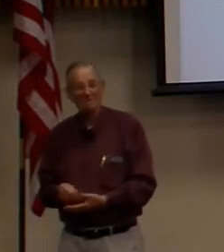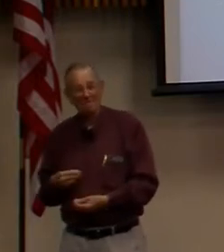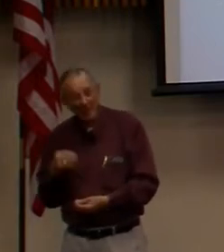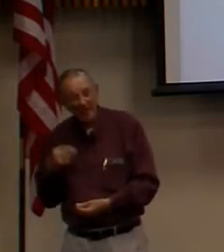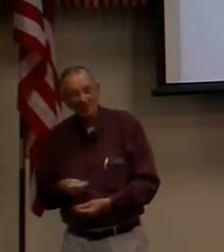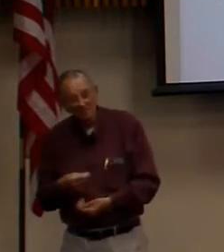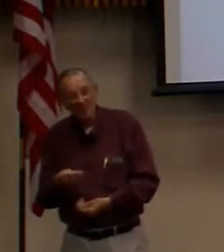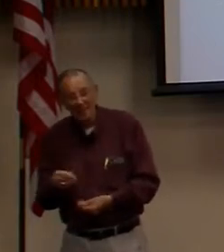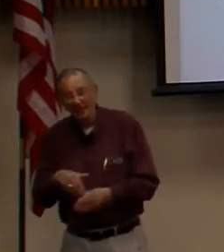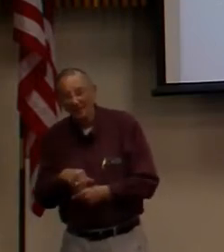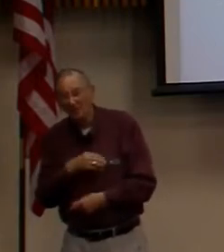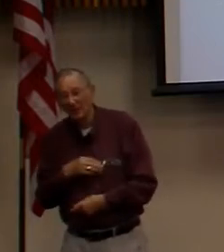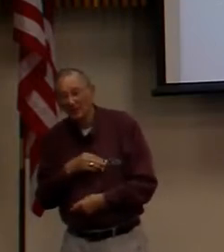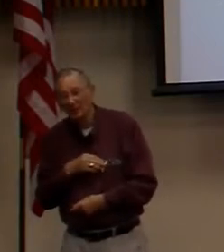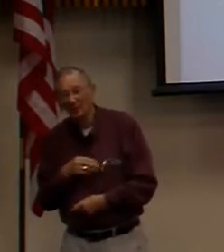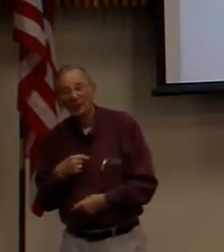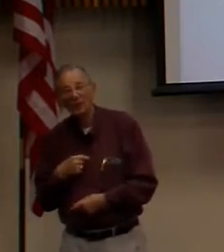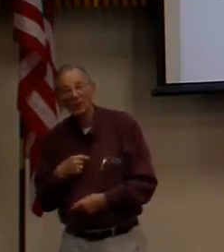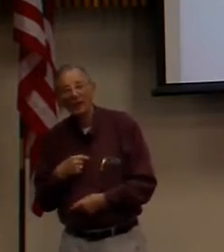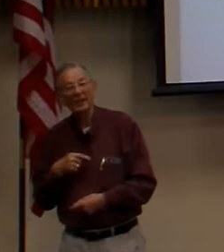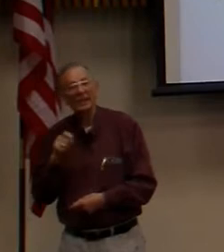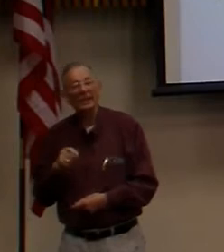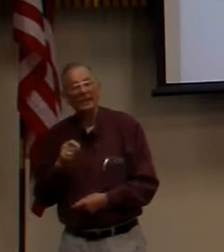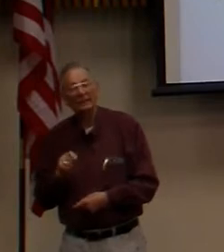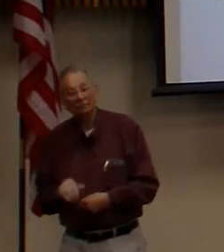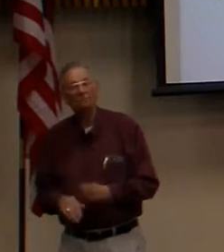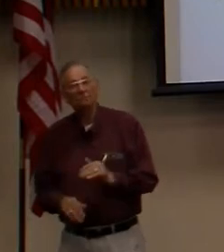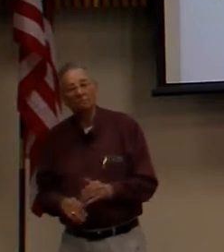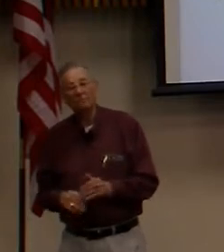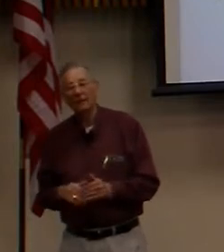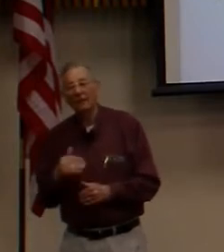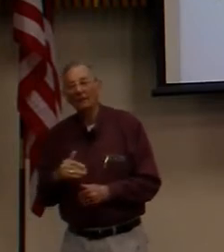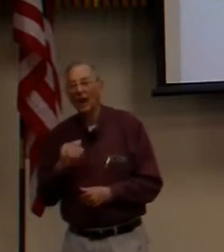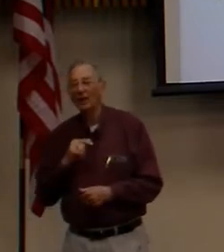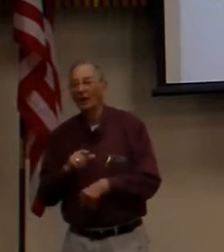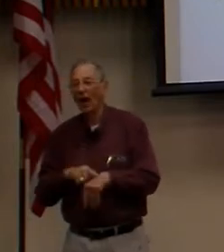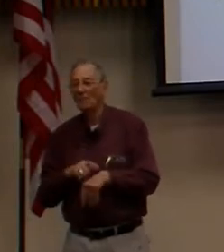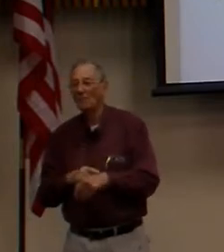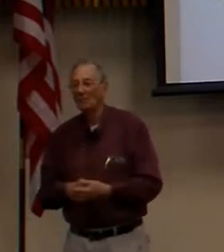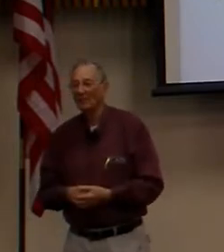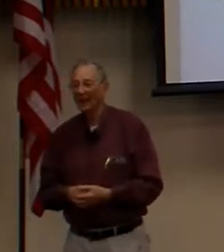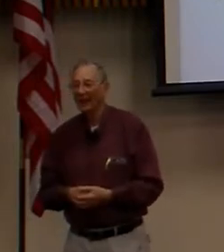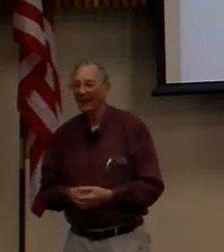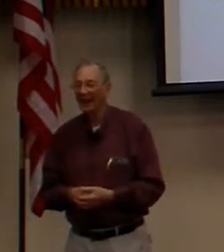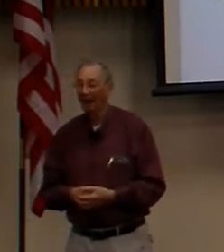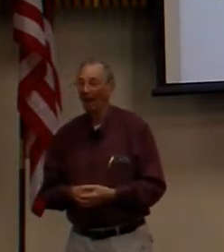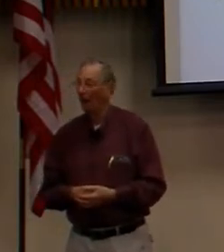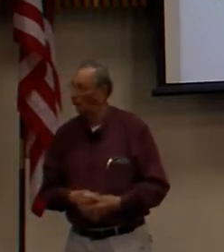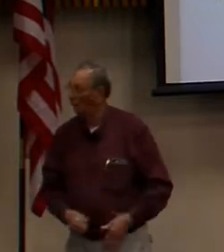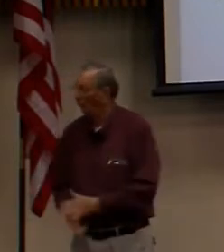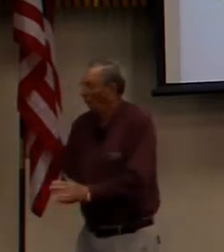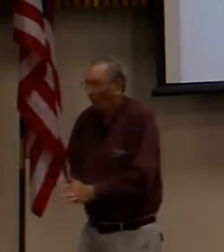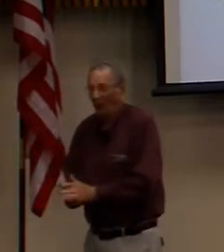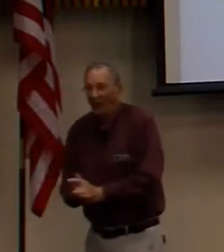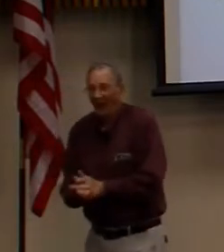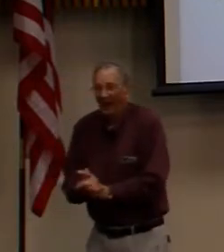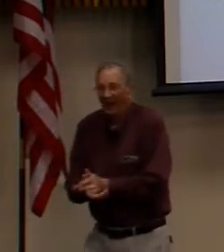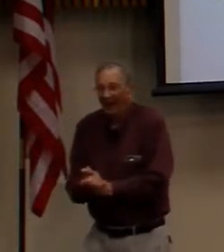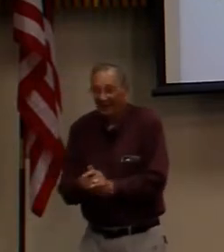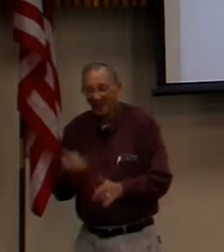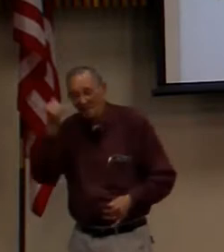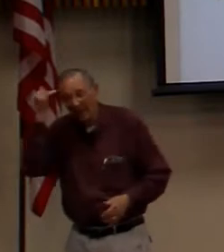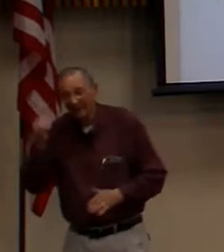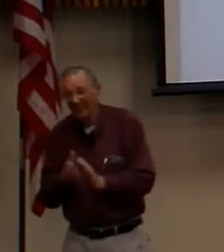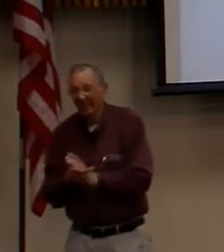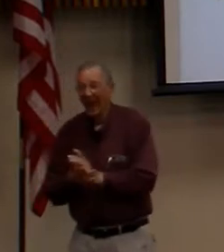to be spent in missions. We kind of need to step up our time frame. And I was like, well, let's go then. You know, but I